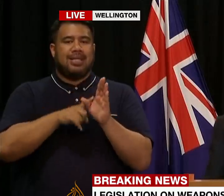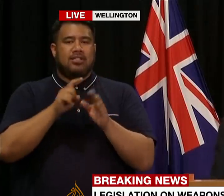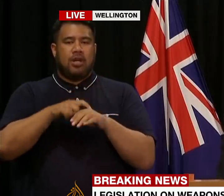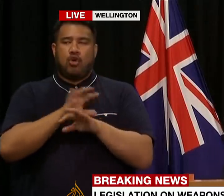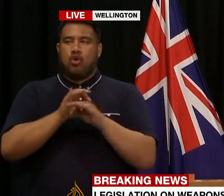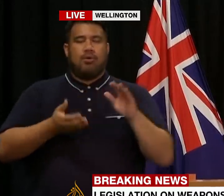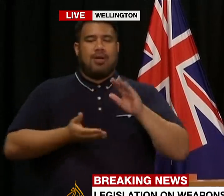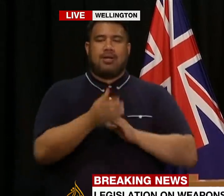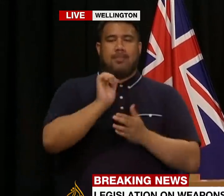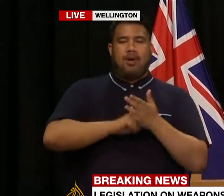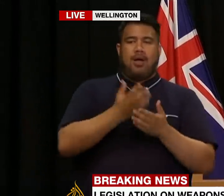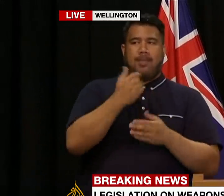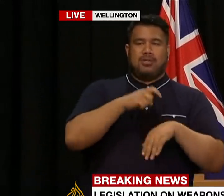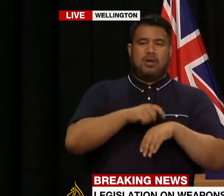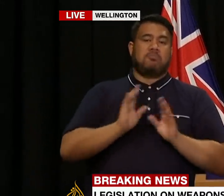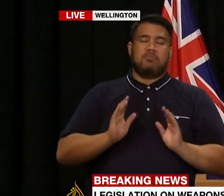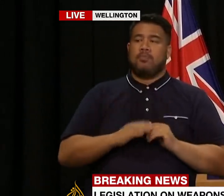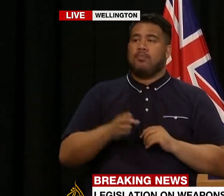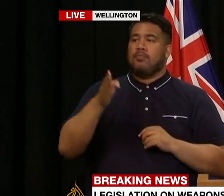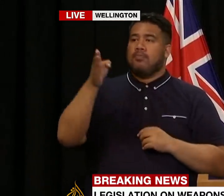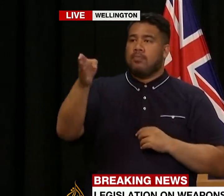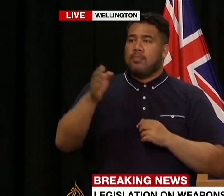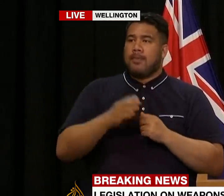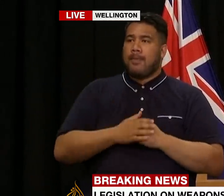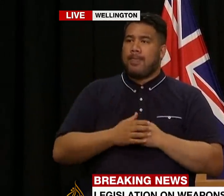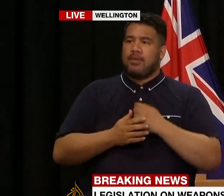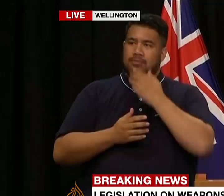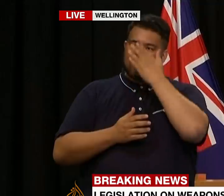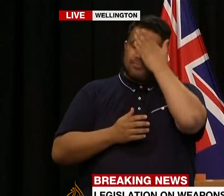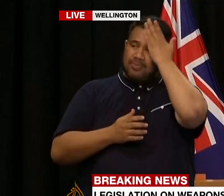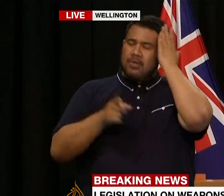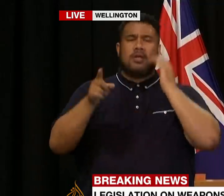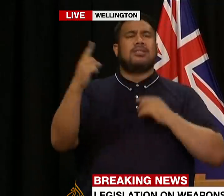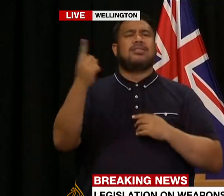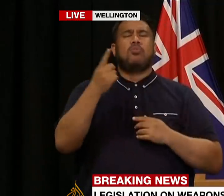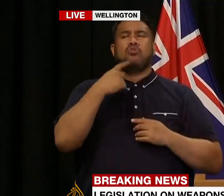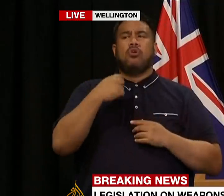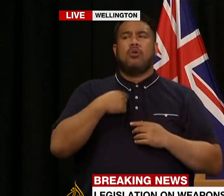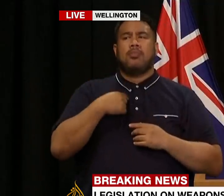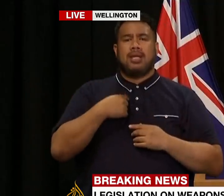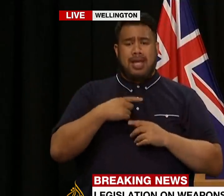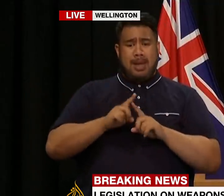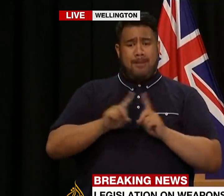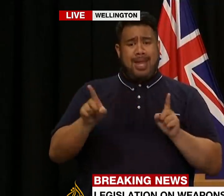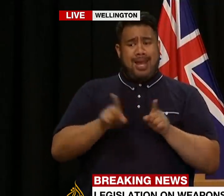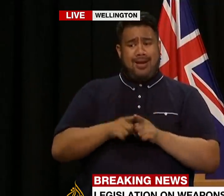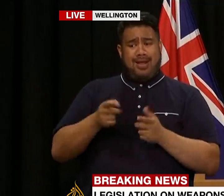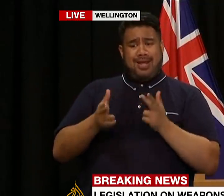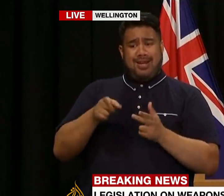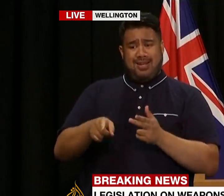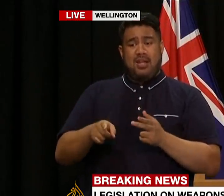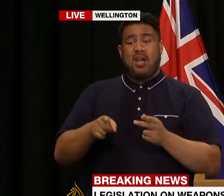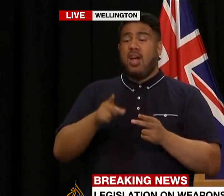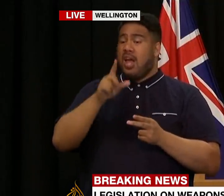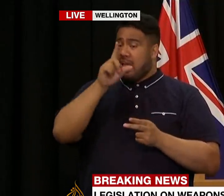senior police officer has suggested to me that a ban like this can, and it has in the past, seen a